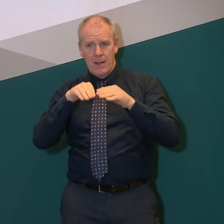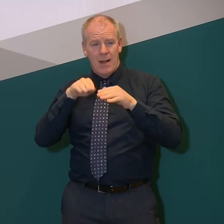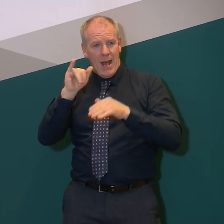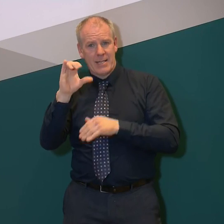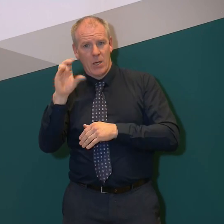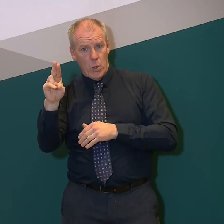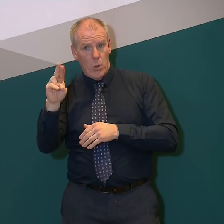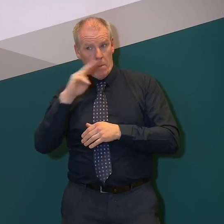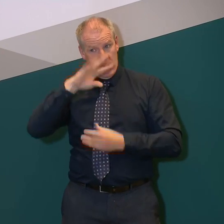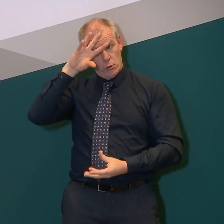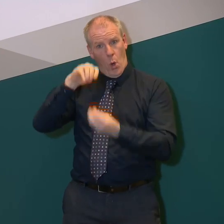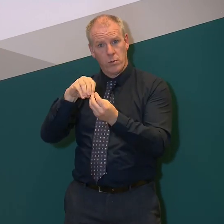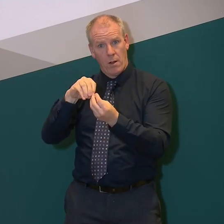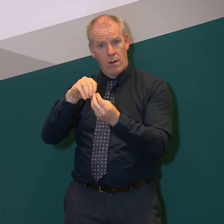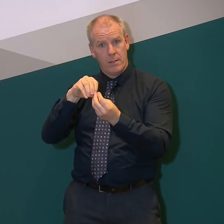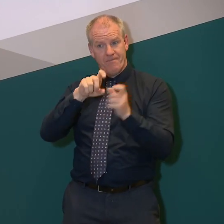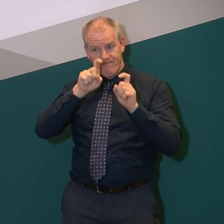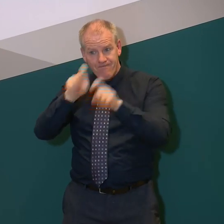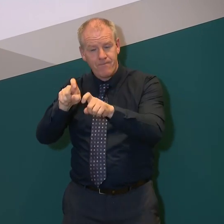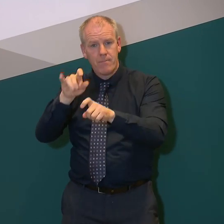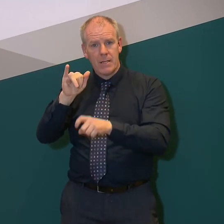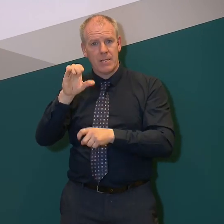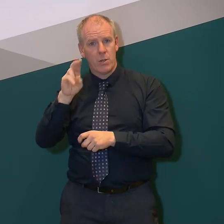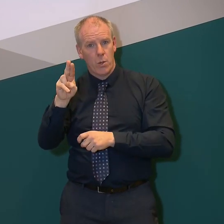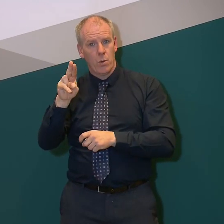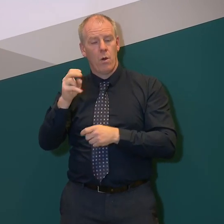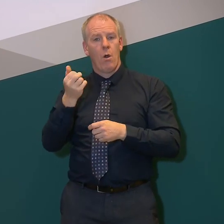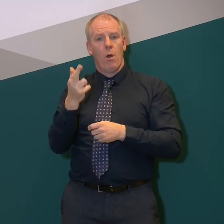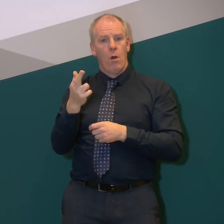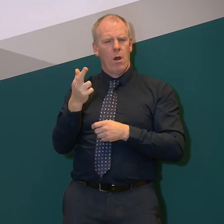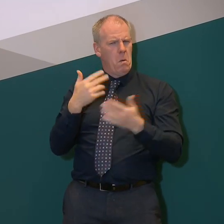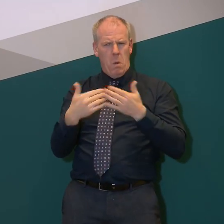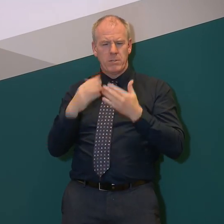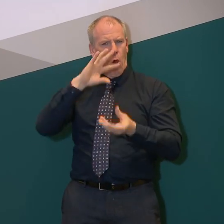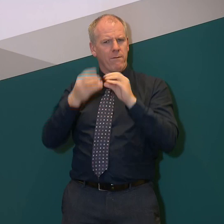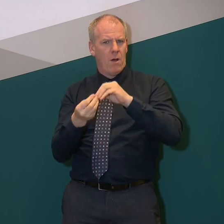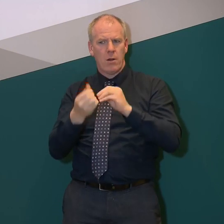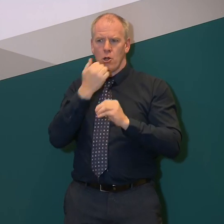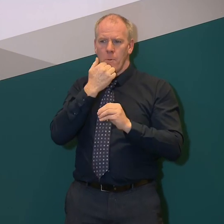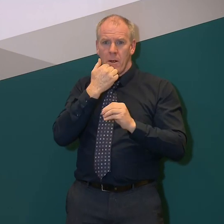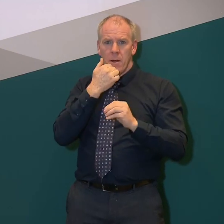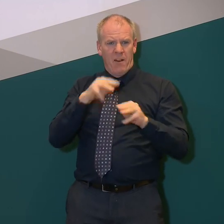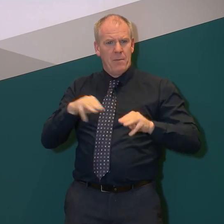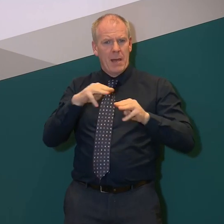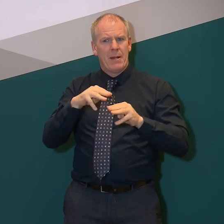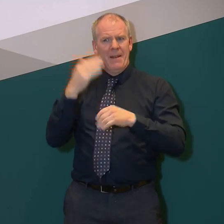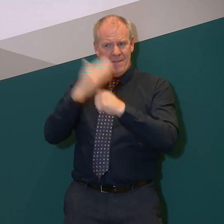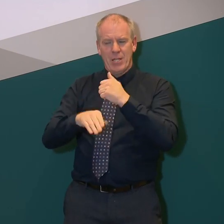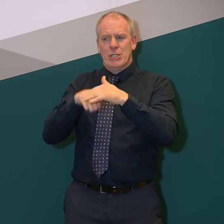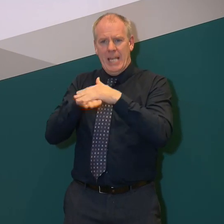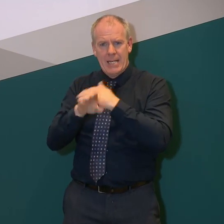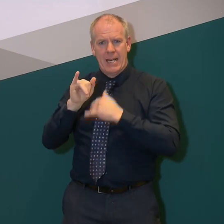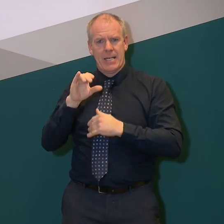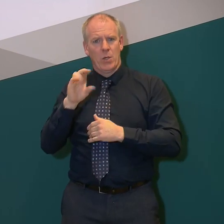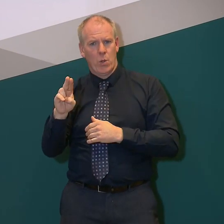is that the total figure that have gone into ICU, or are we getting, what is the total number of people who actually have gone into